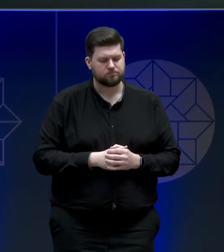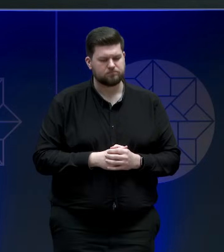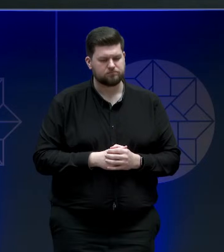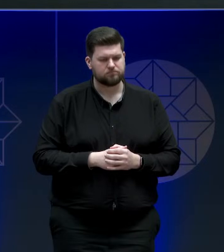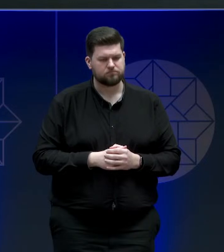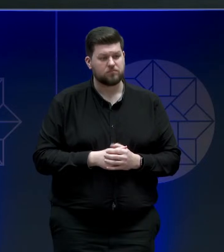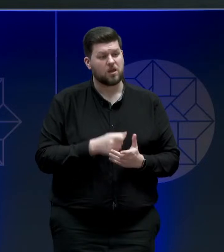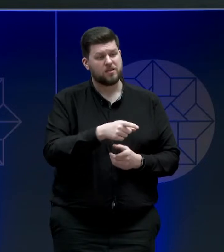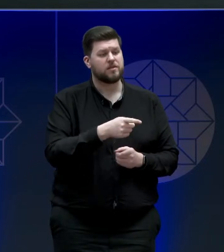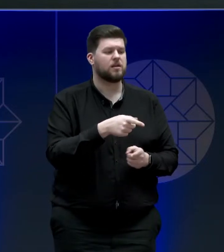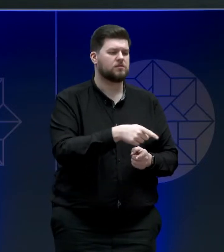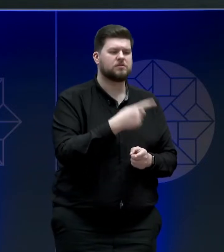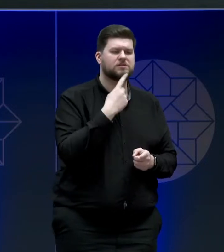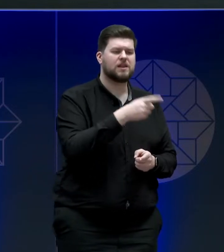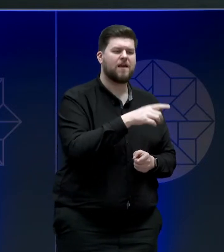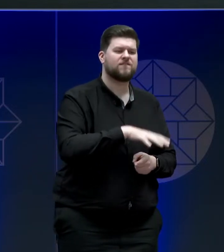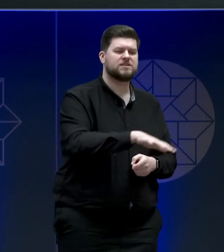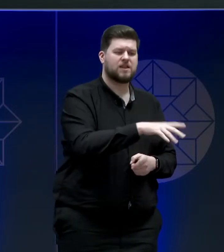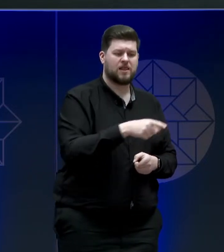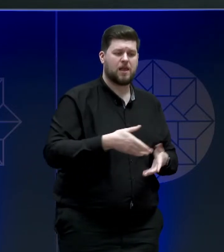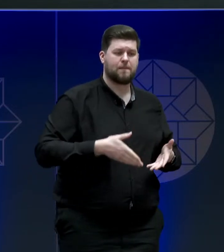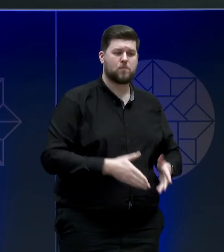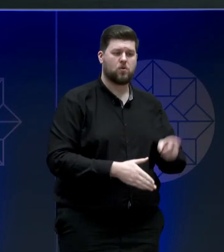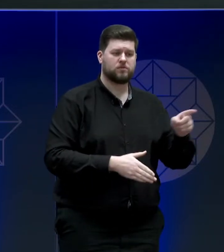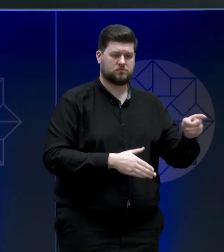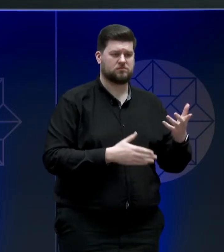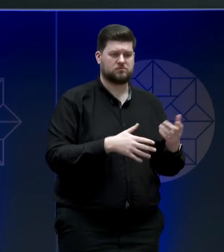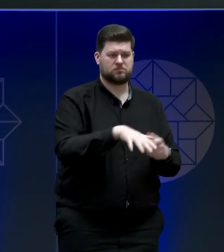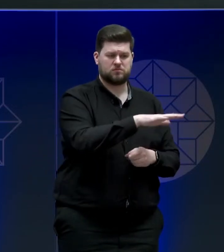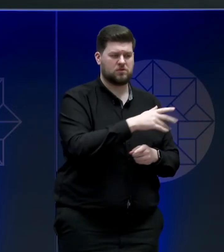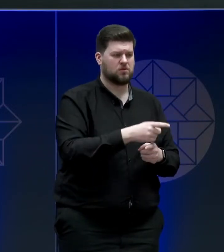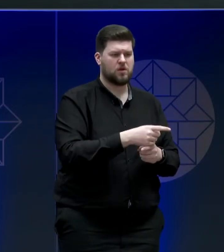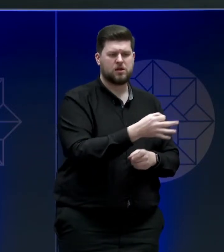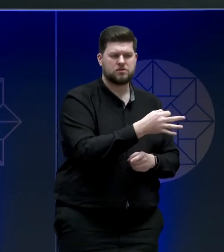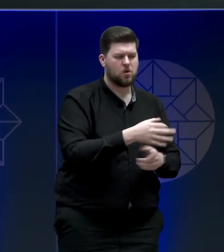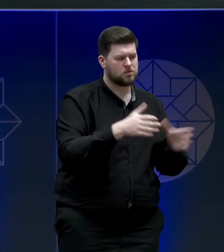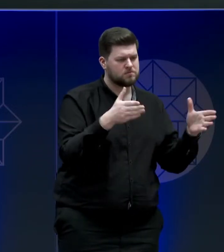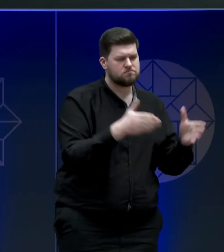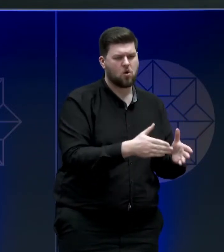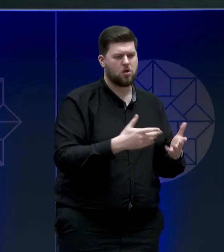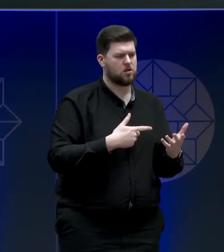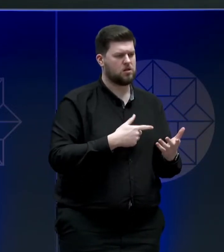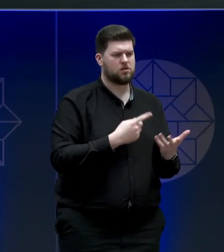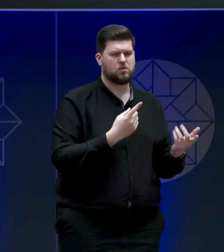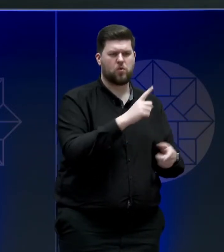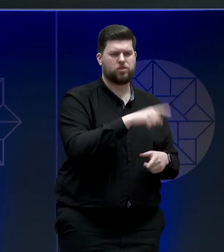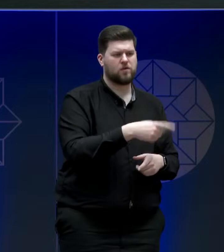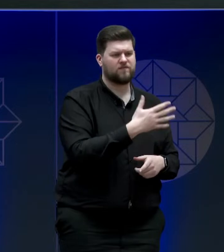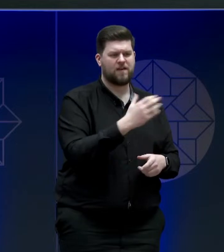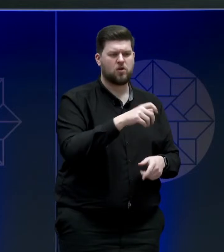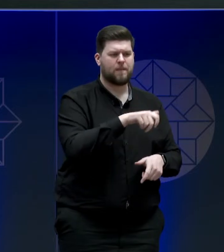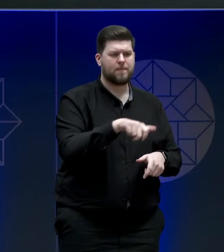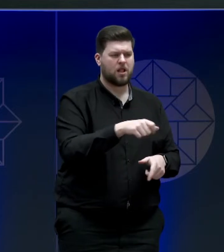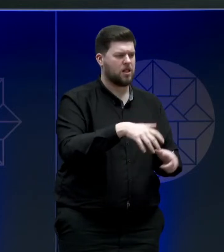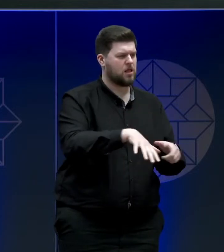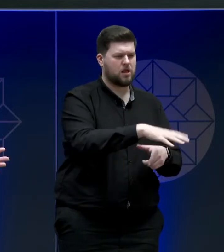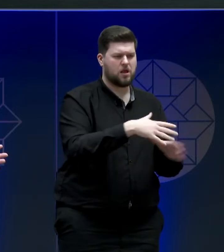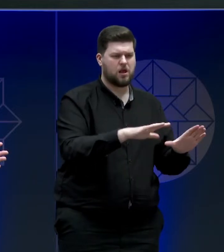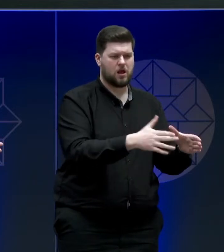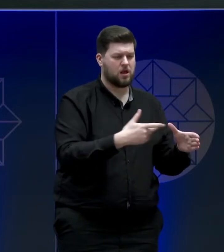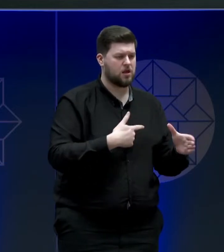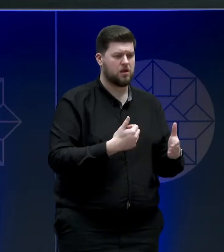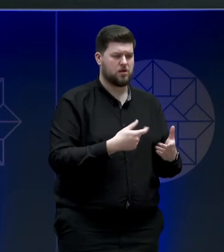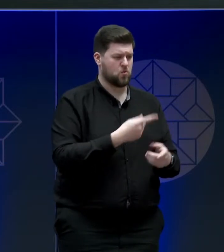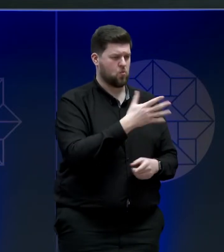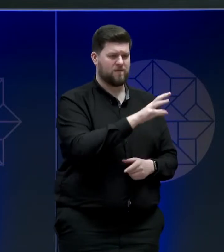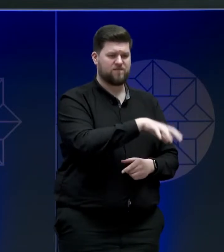where they were born in Alyth. Now, Alyth is a town of about 1,500 population, and people were getting born in facilities. That's all